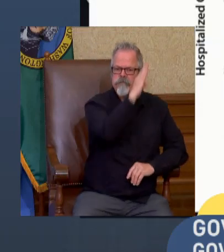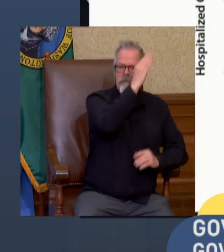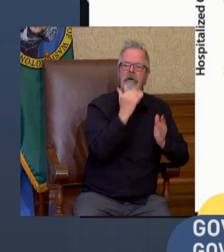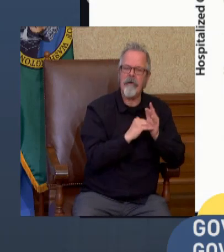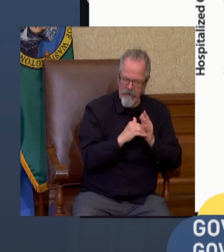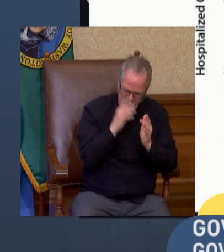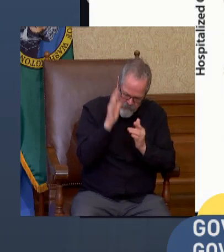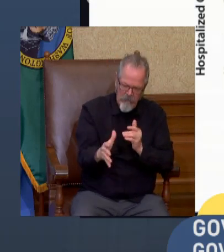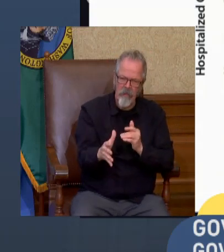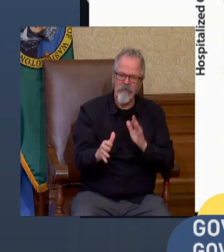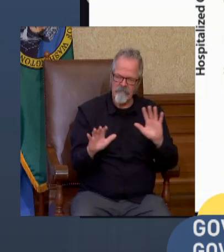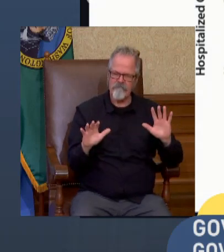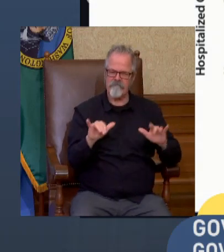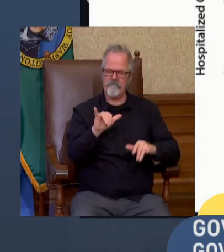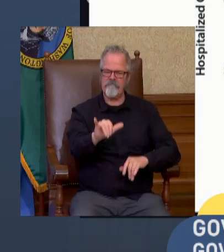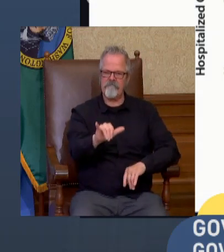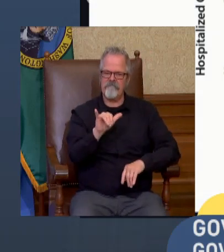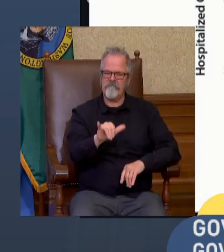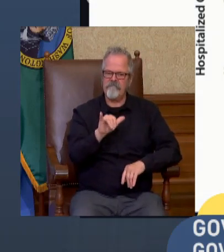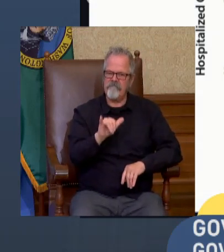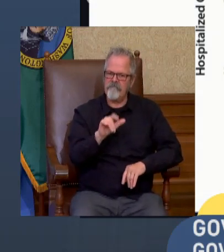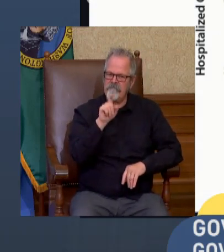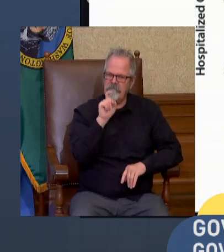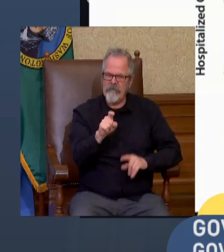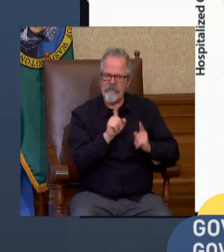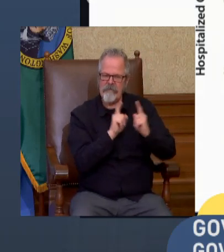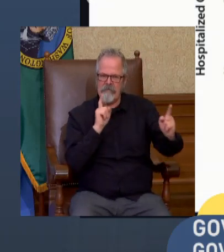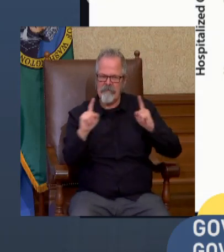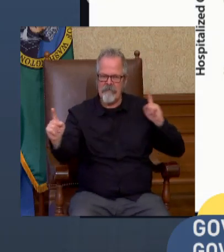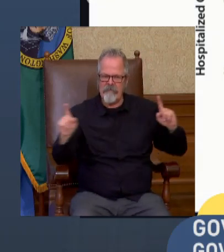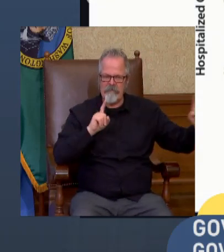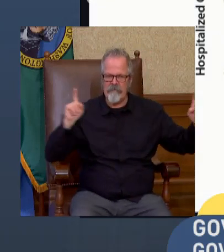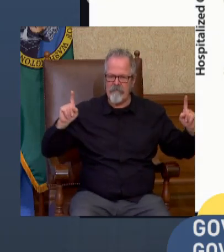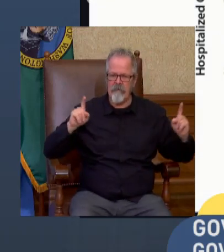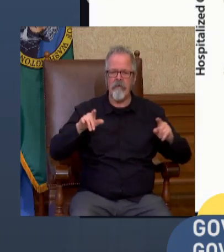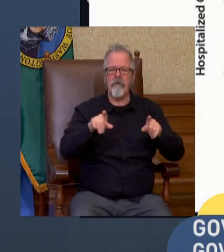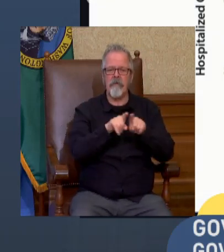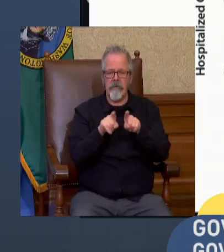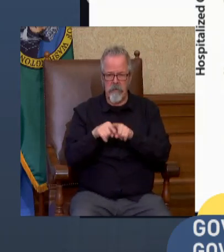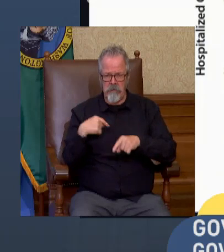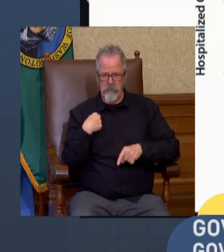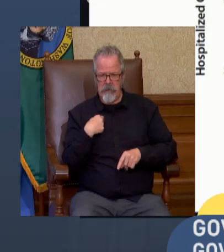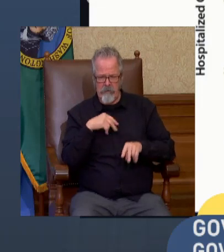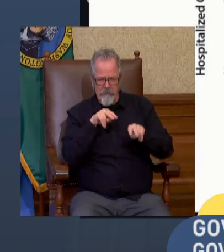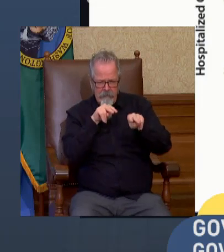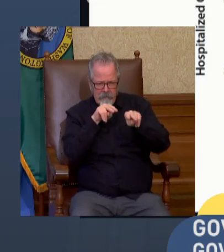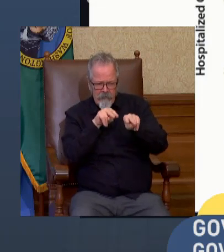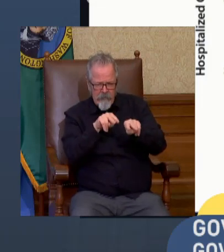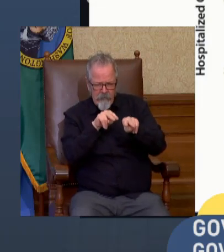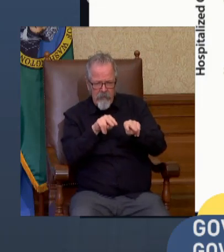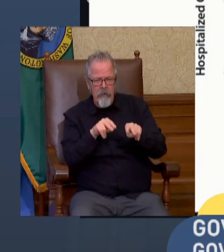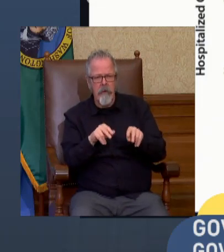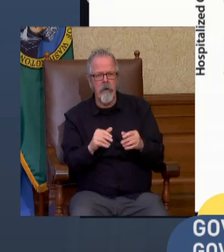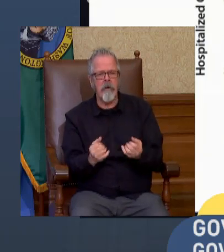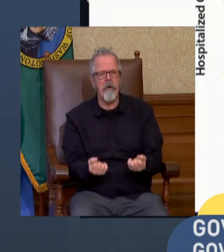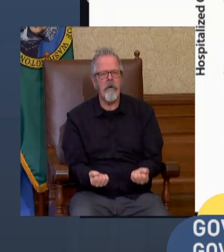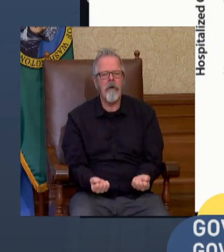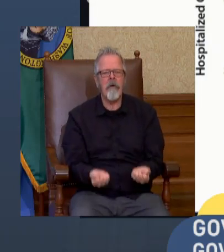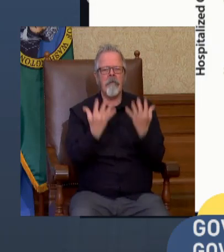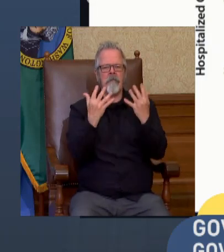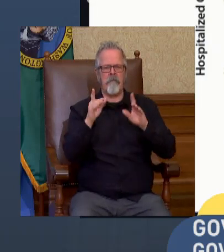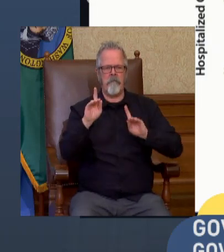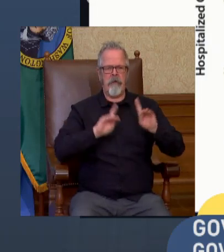our cases of COVID-19 hospitalization by the date of first admission. So we compile